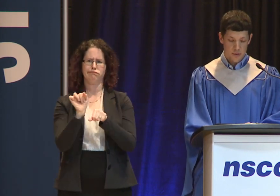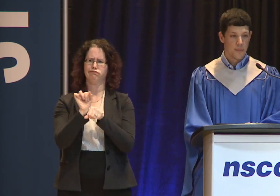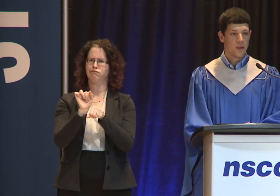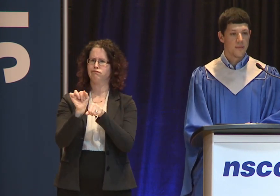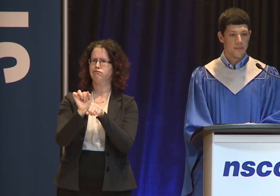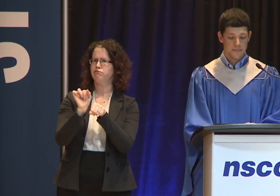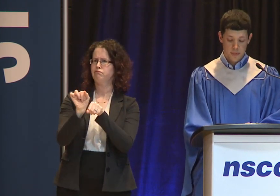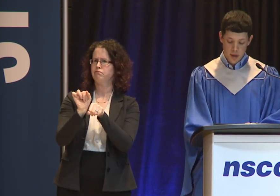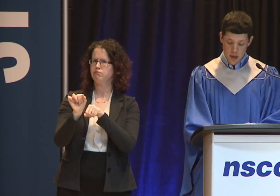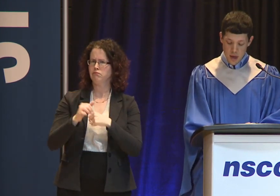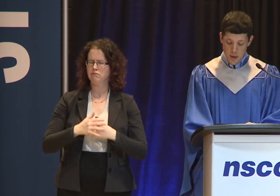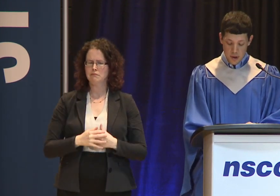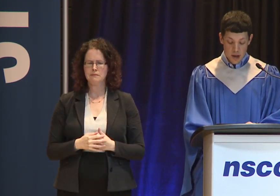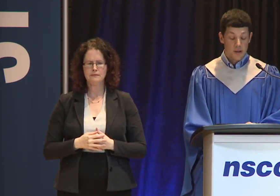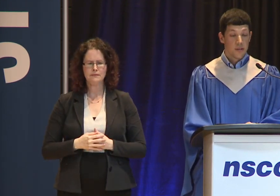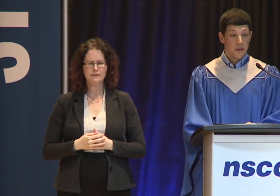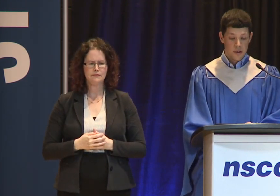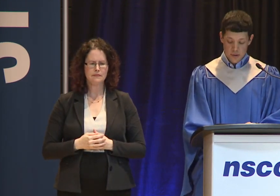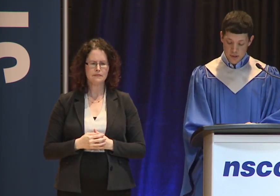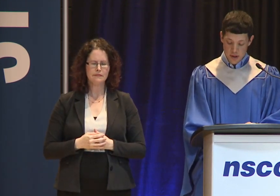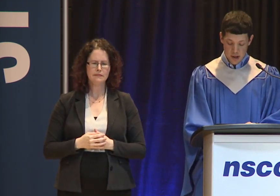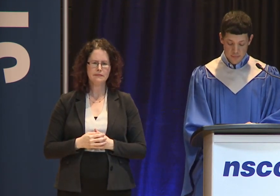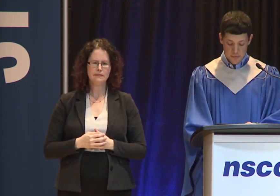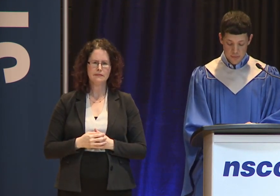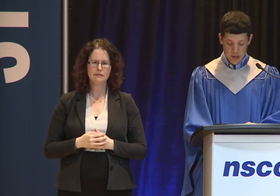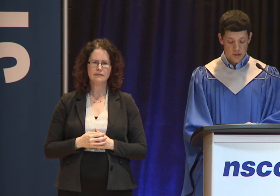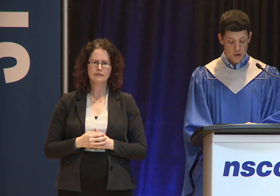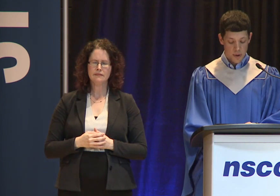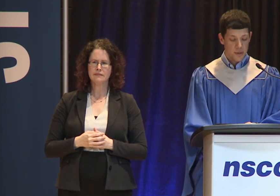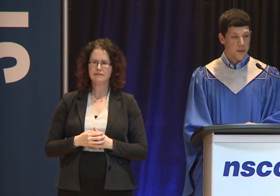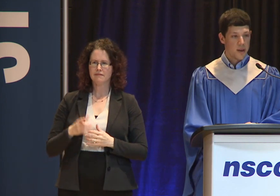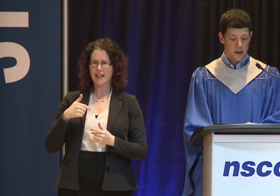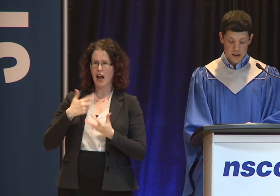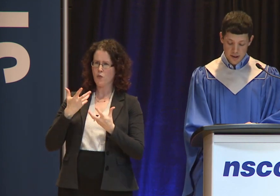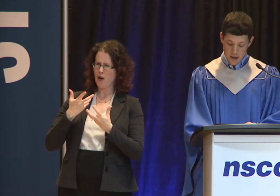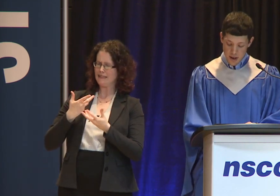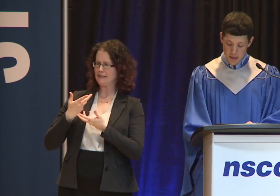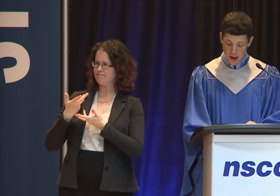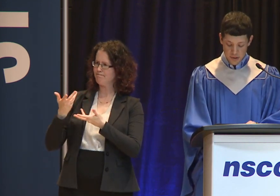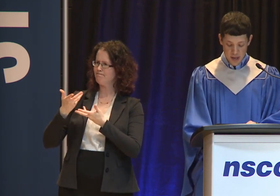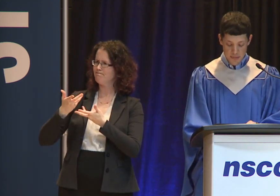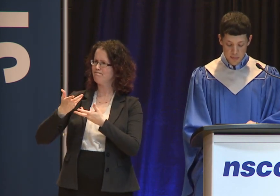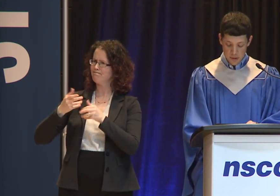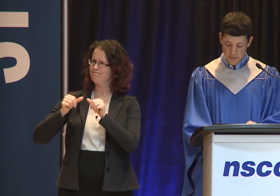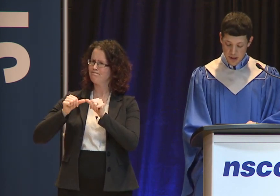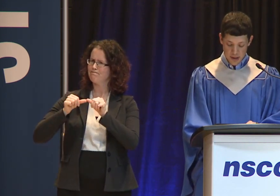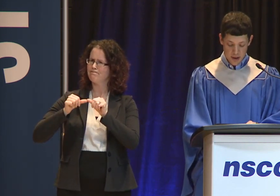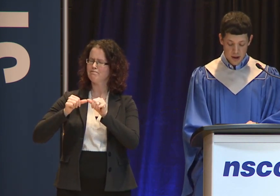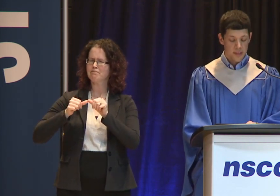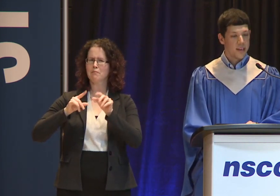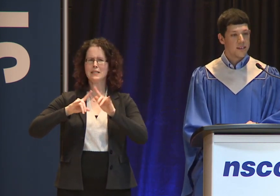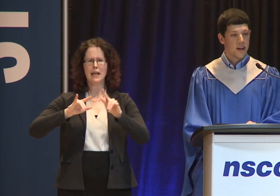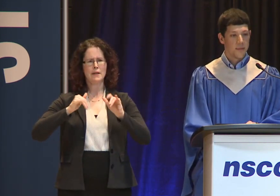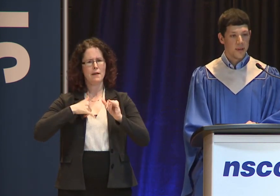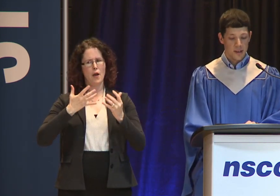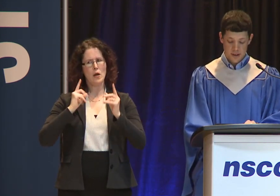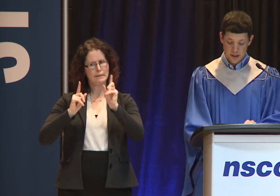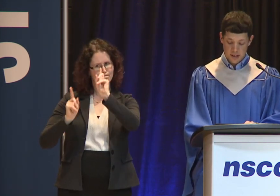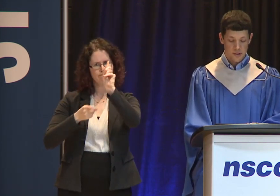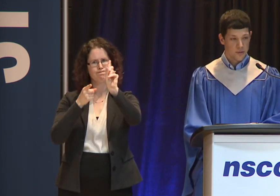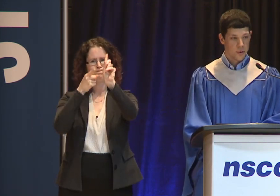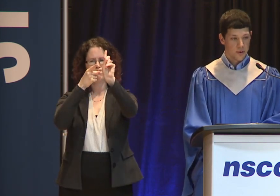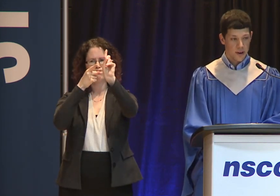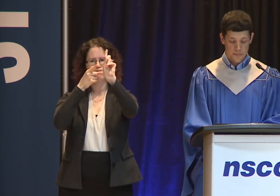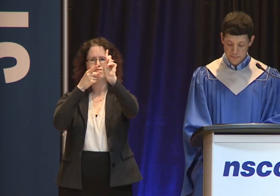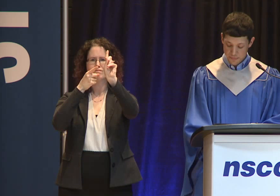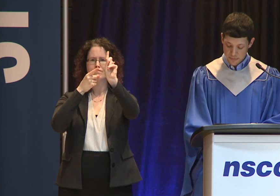rely on him for employment. But I also knew it was time for me to show both him and I that I was capable of taking all that he taught me and turning